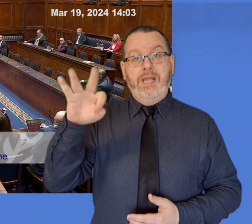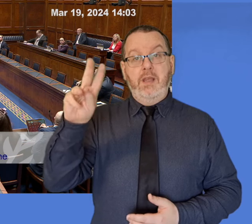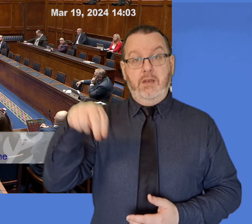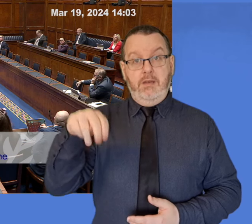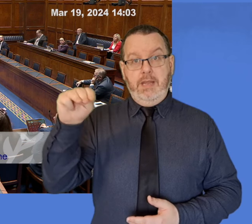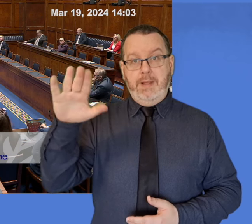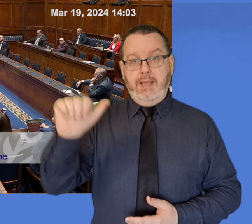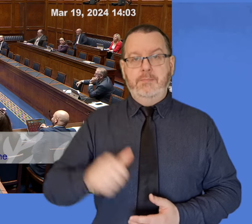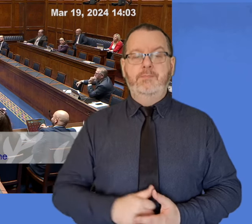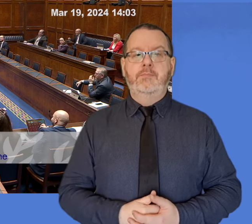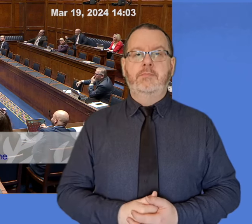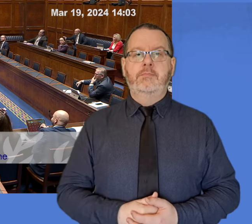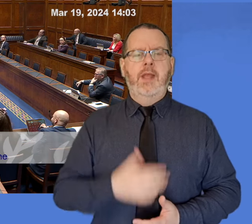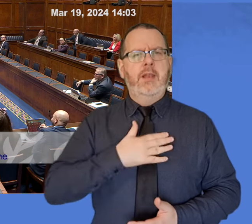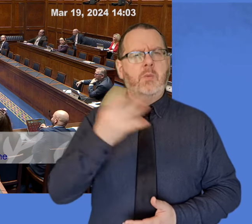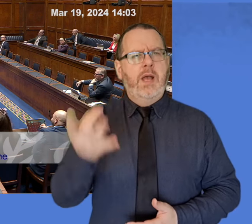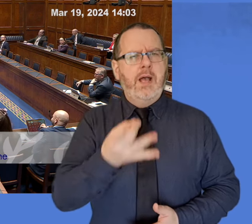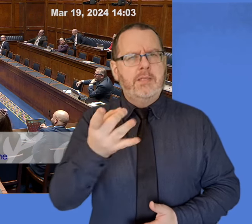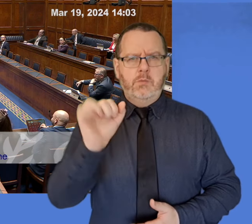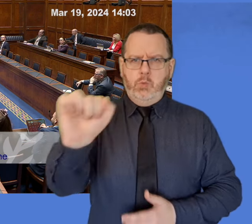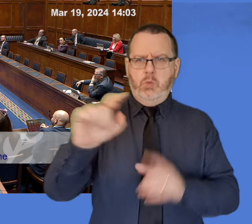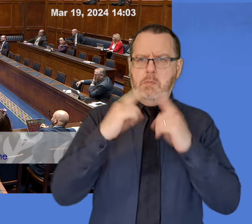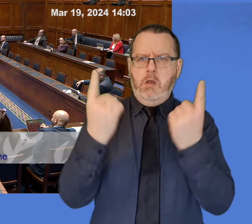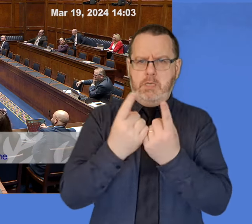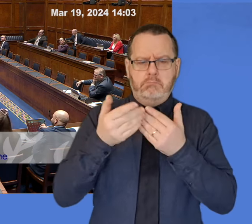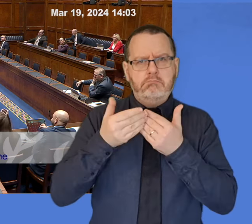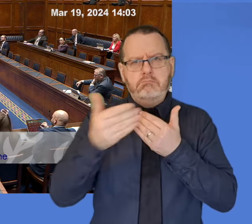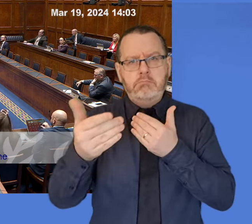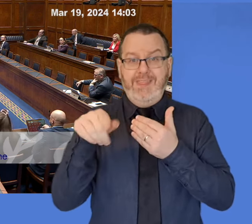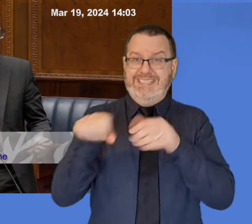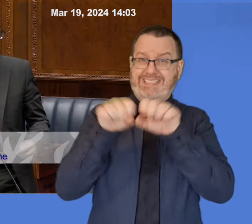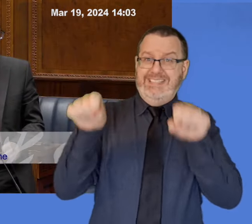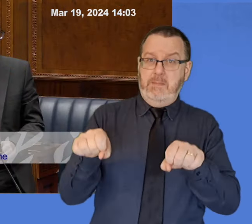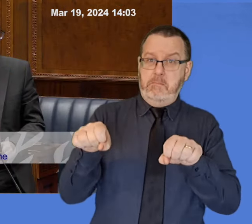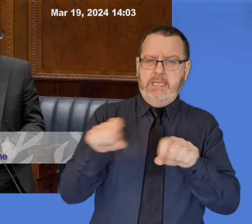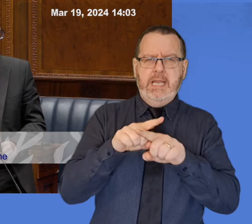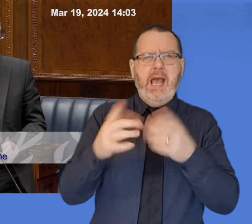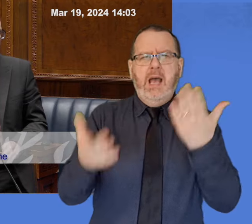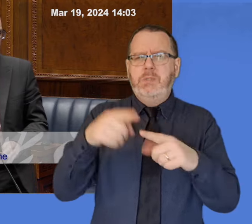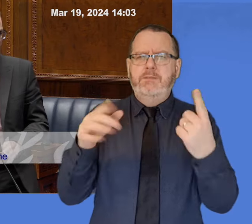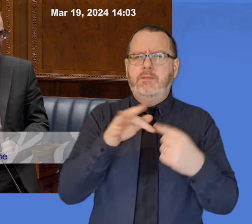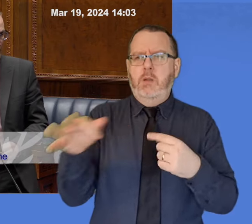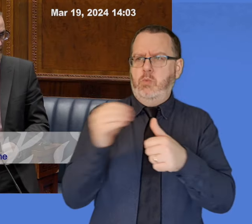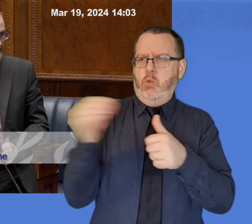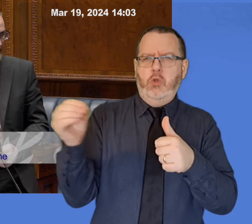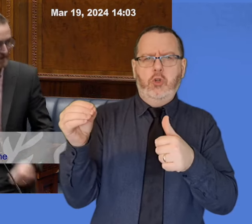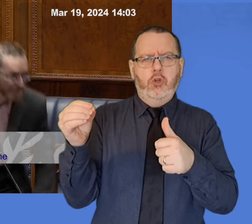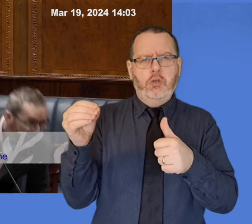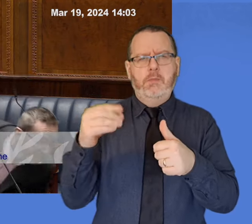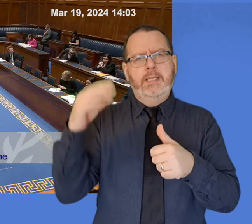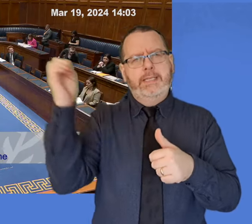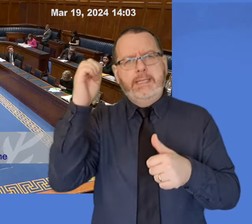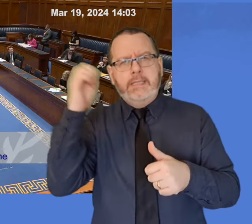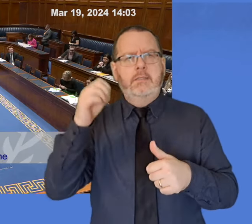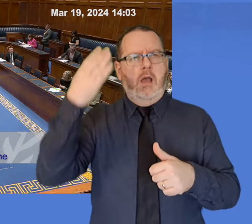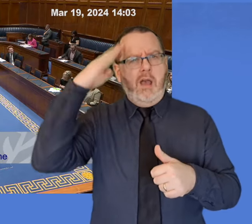Can I ask the Minister maybe to outline how his department's proposed scheme differs from other renewable electricity schemes across these islands?